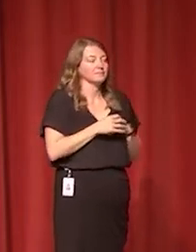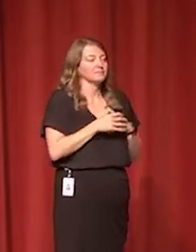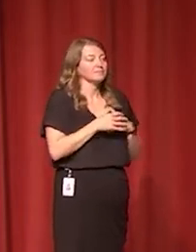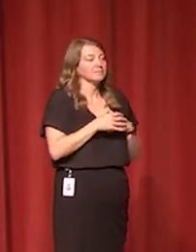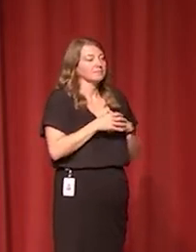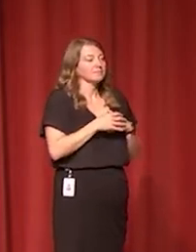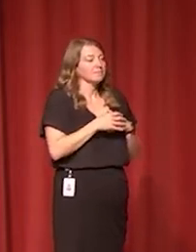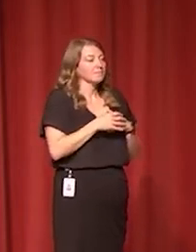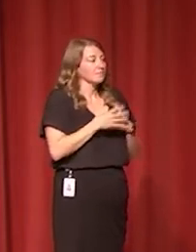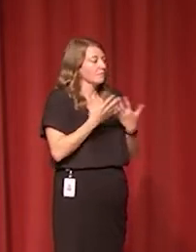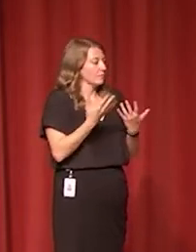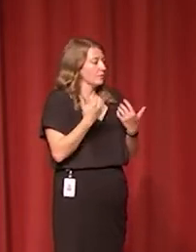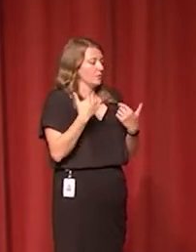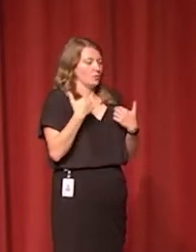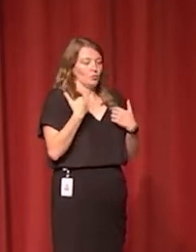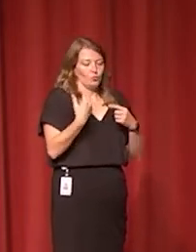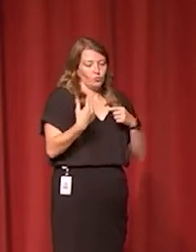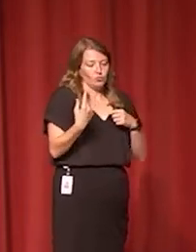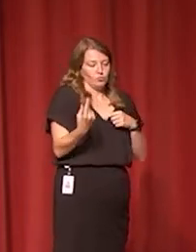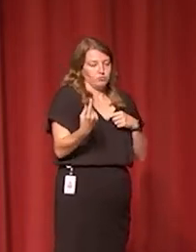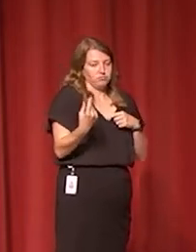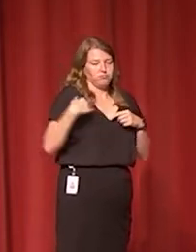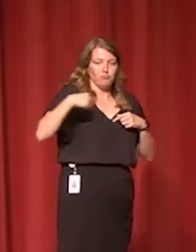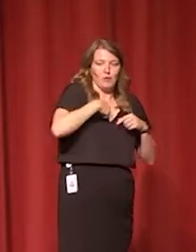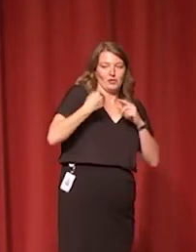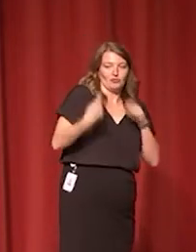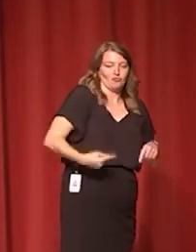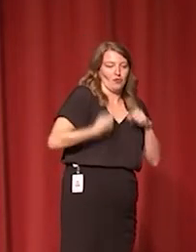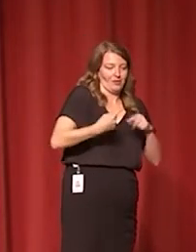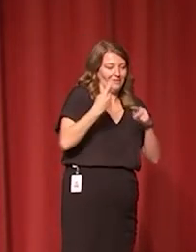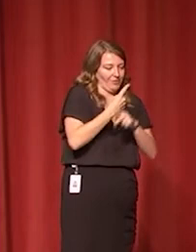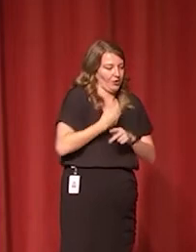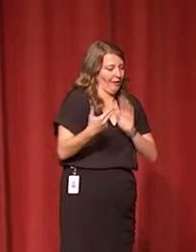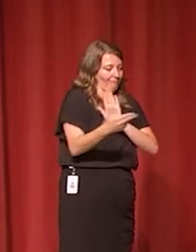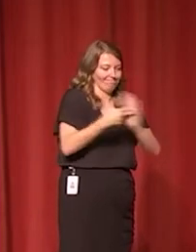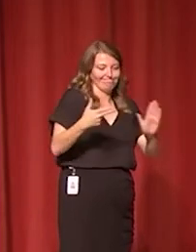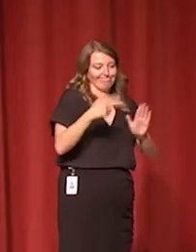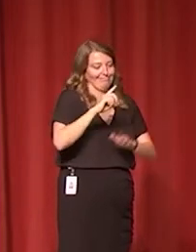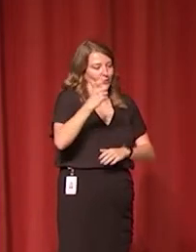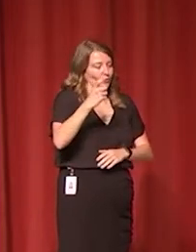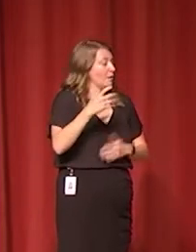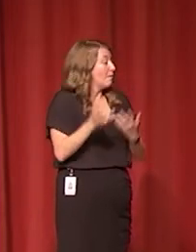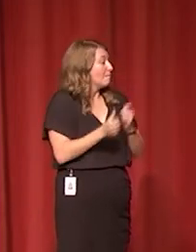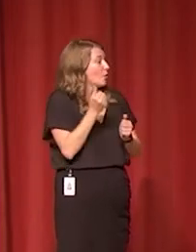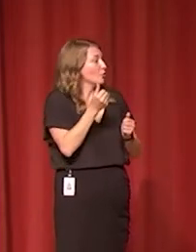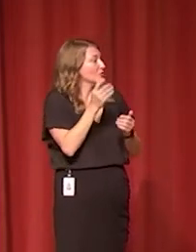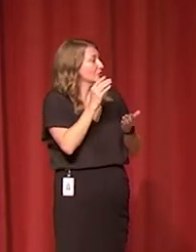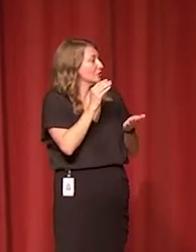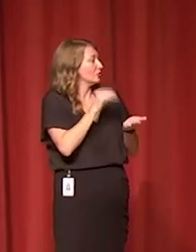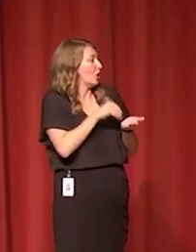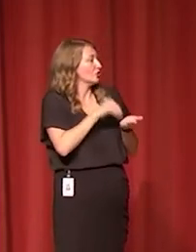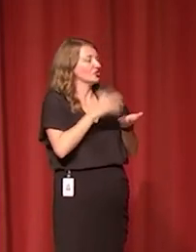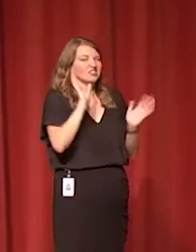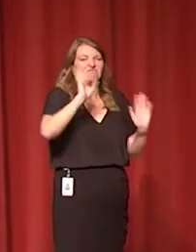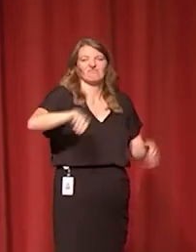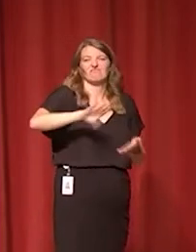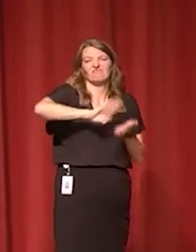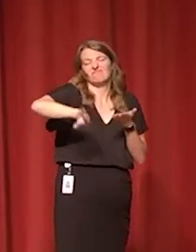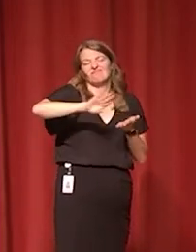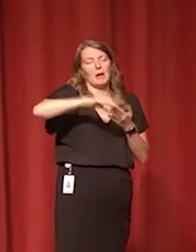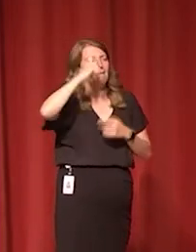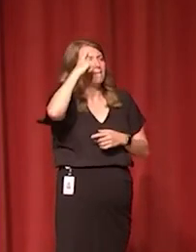trouble getting a diagnosis, presumably, of kind of what's causing memory loss. Most doctors just brush off memory issues without